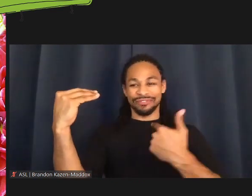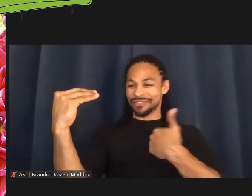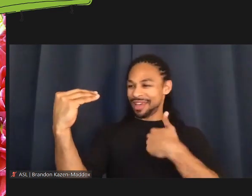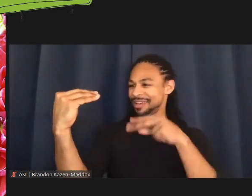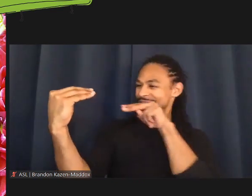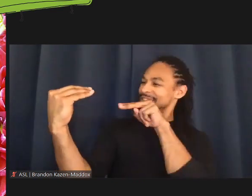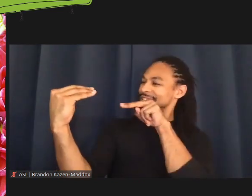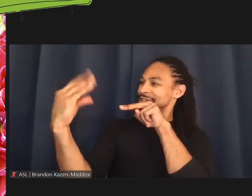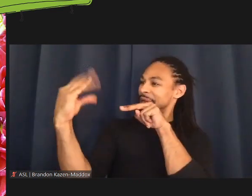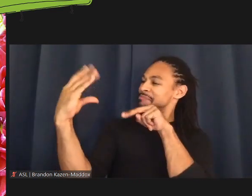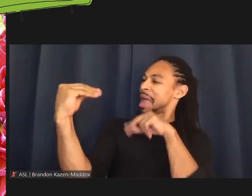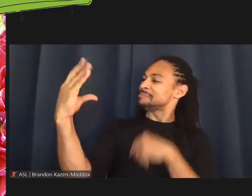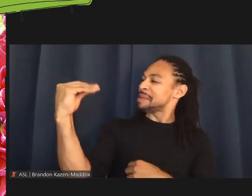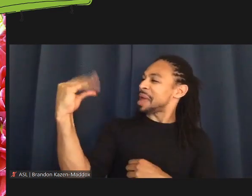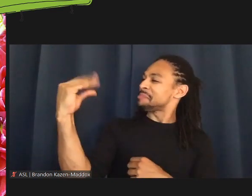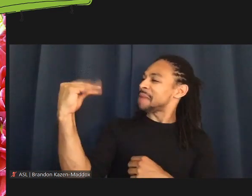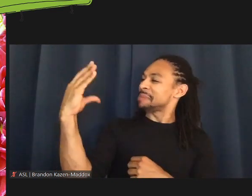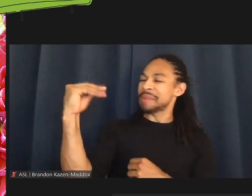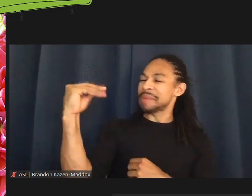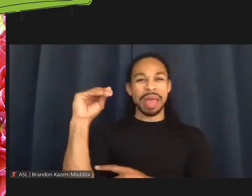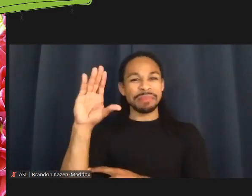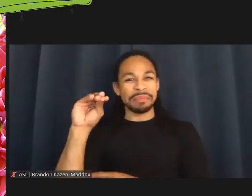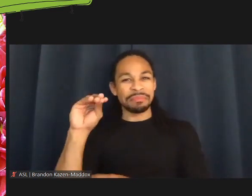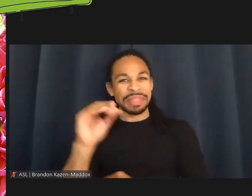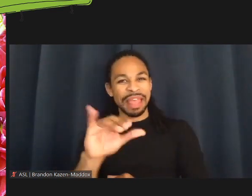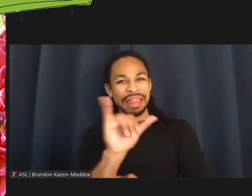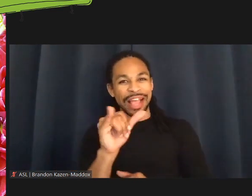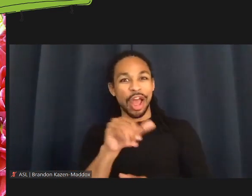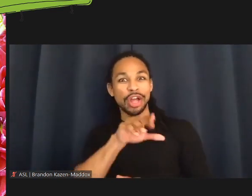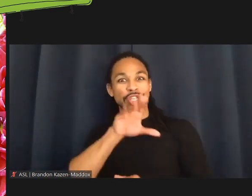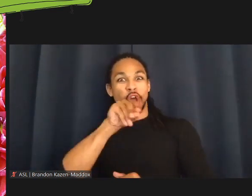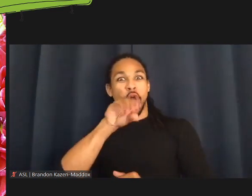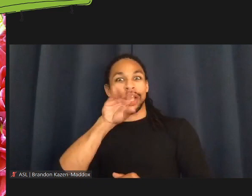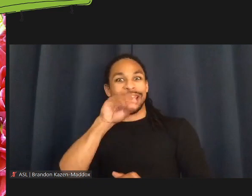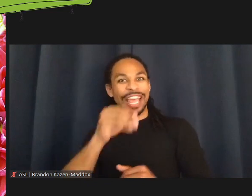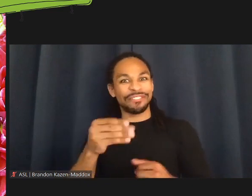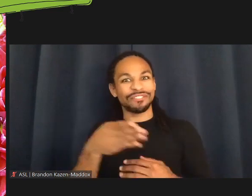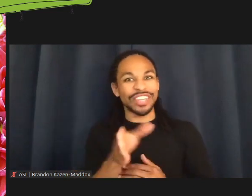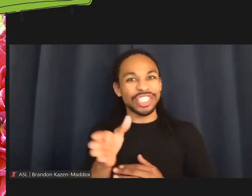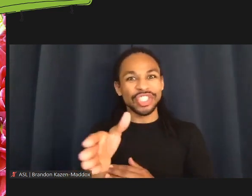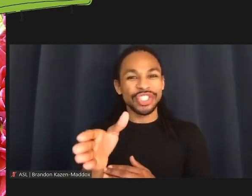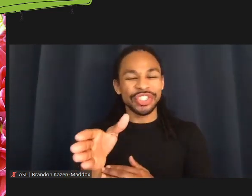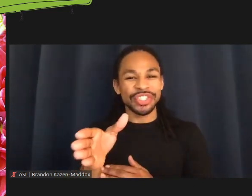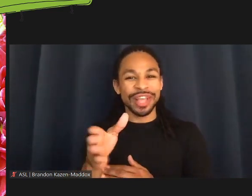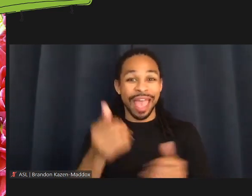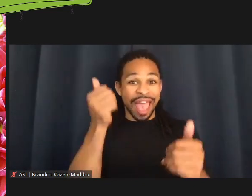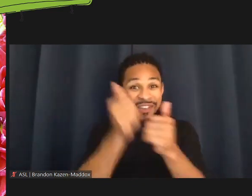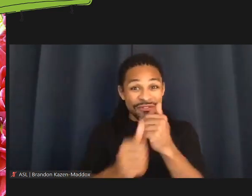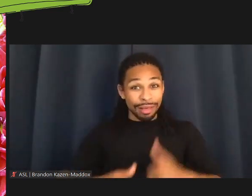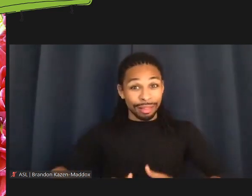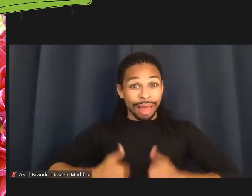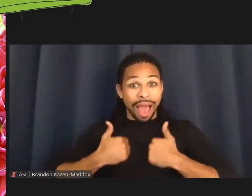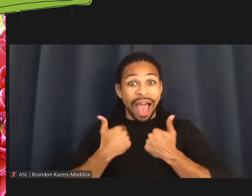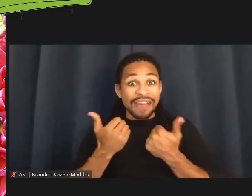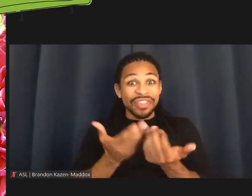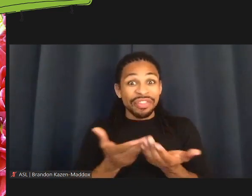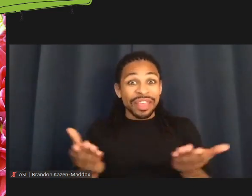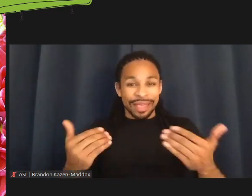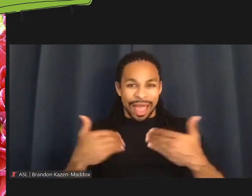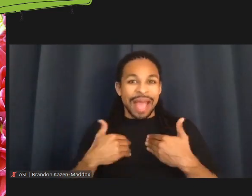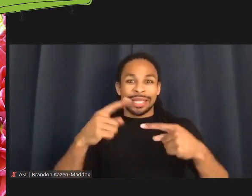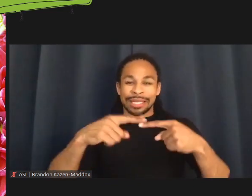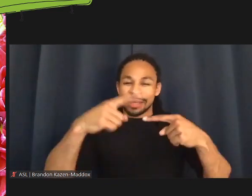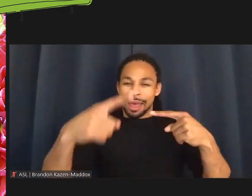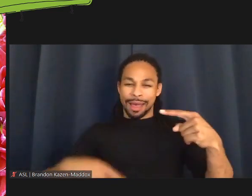its lips, a talking fish. Every live thing has a cycle for its rotting.